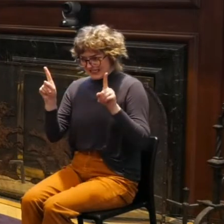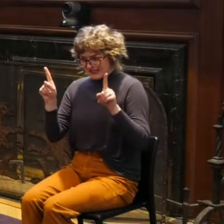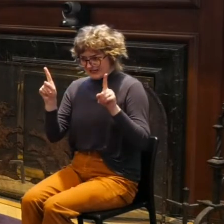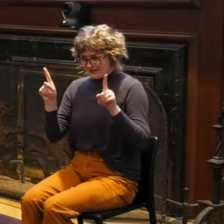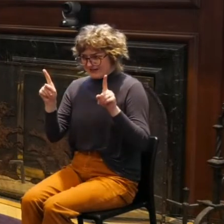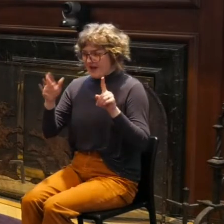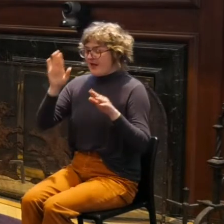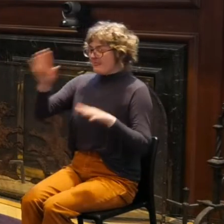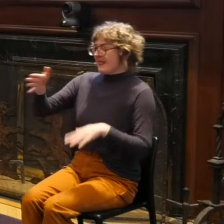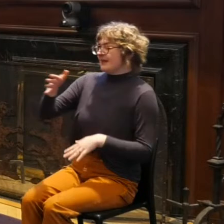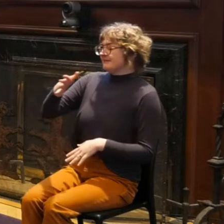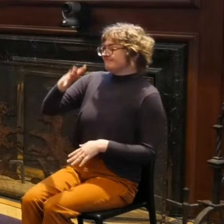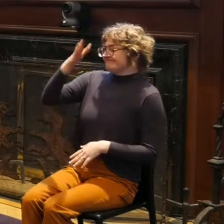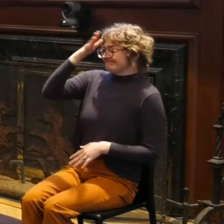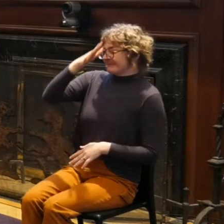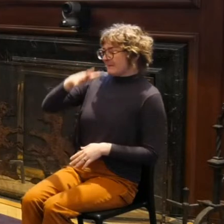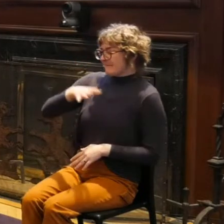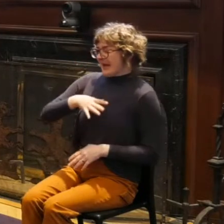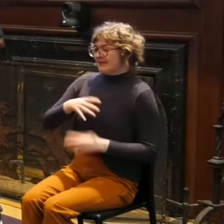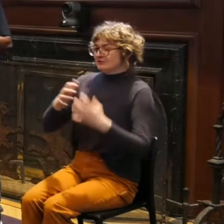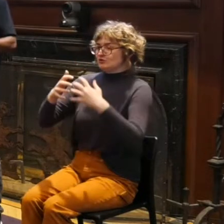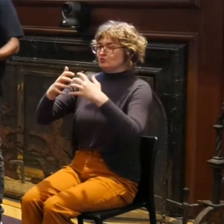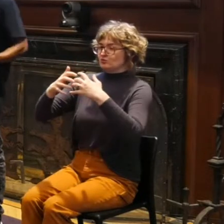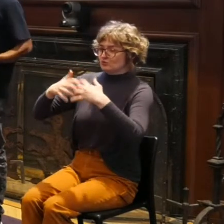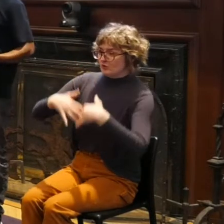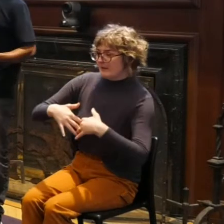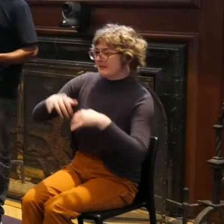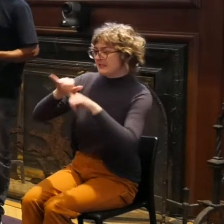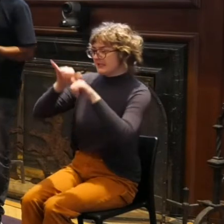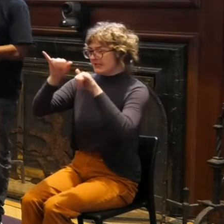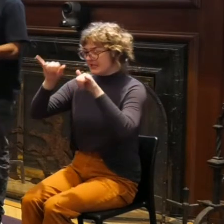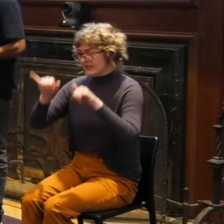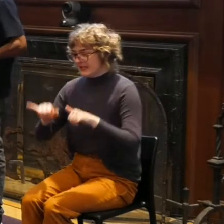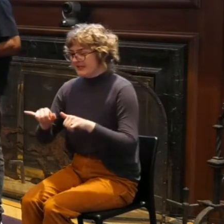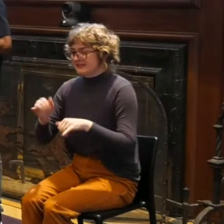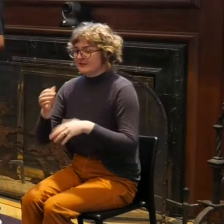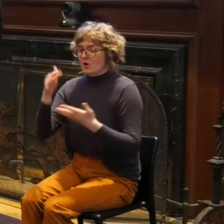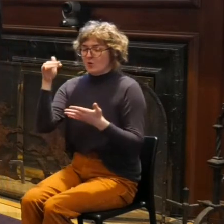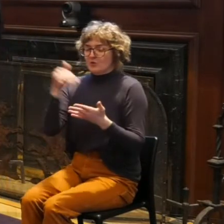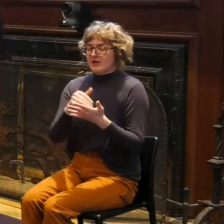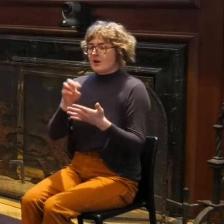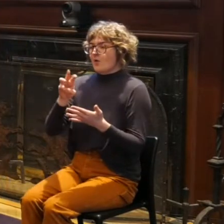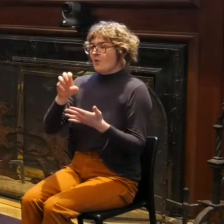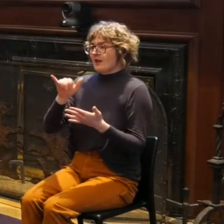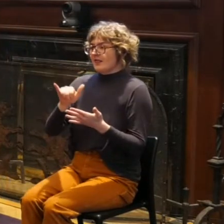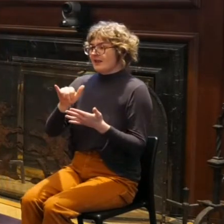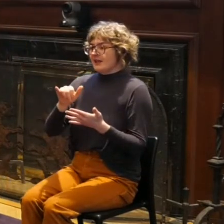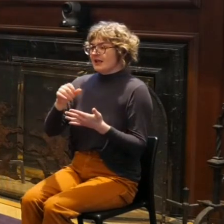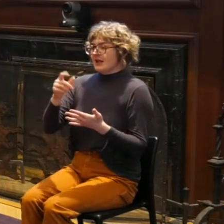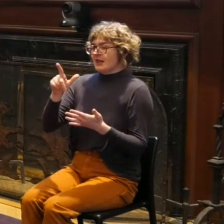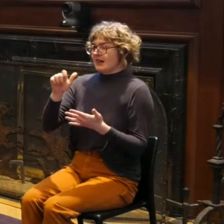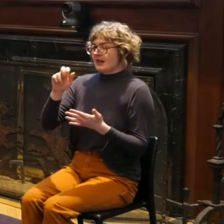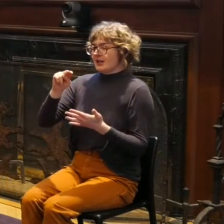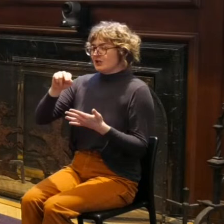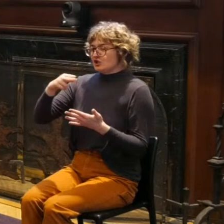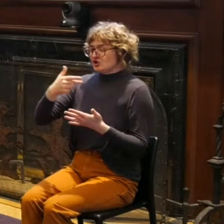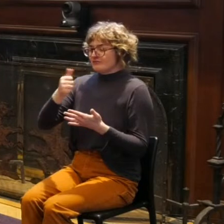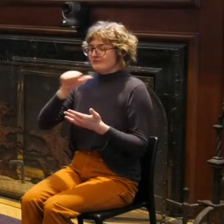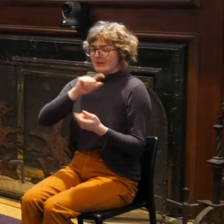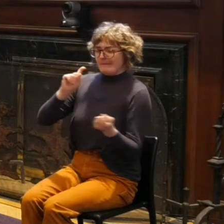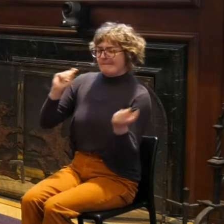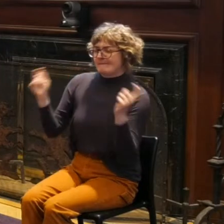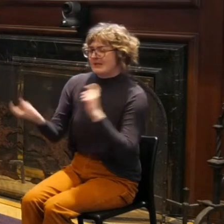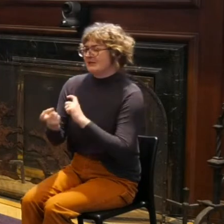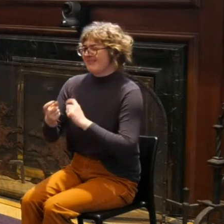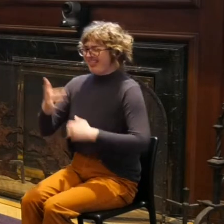That's the mentality that's crippling. Read Willie Lynch if you don't get the scheme. It's so easy to reverse, man, it's